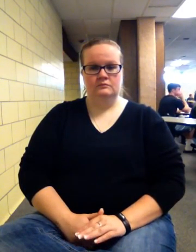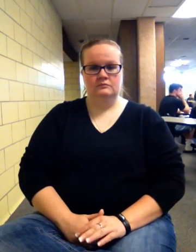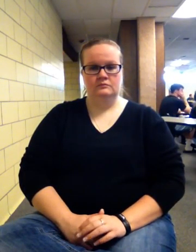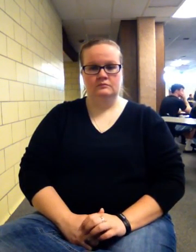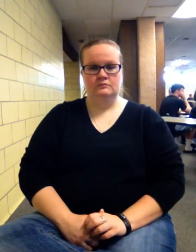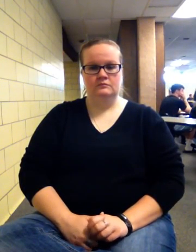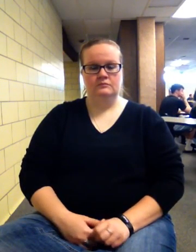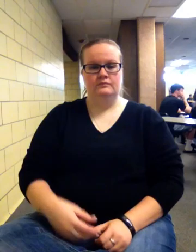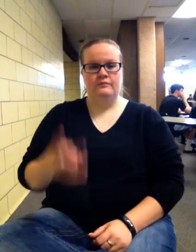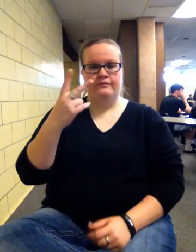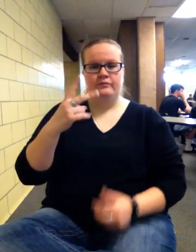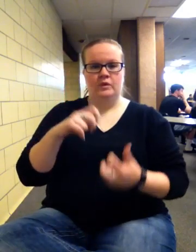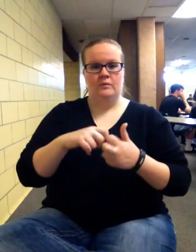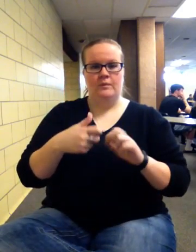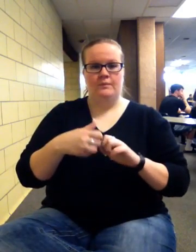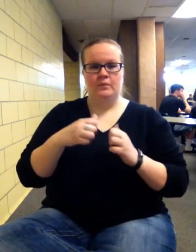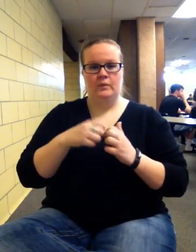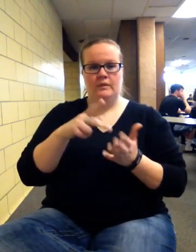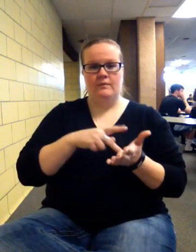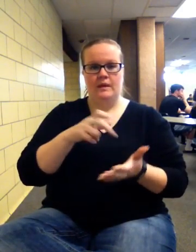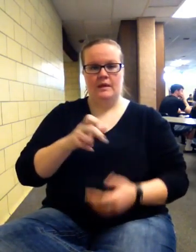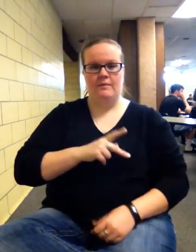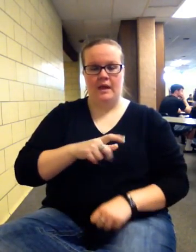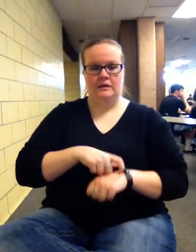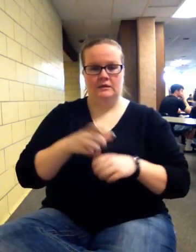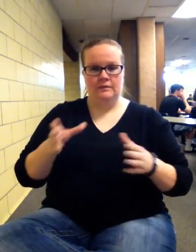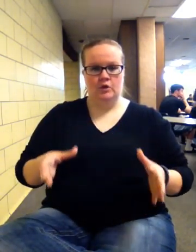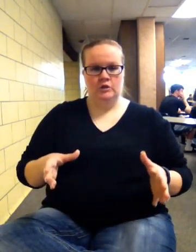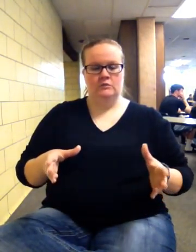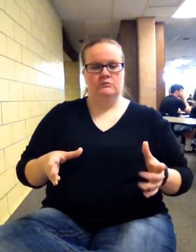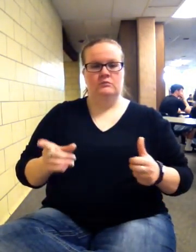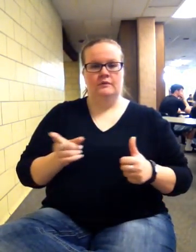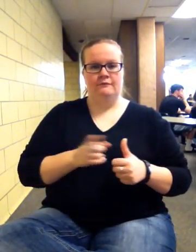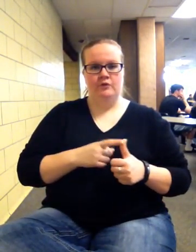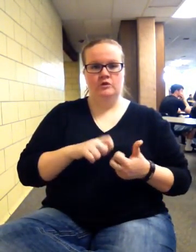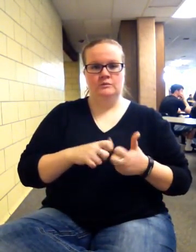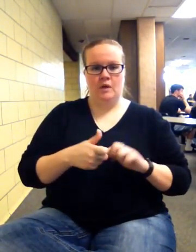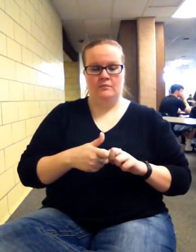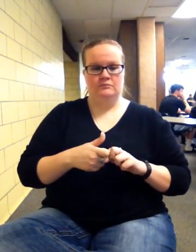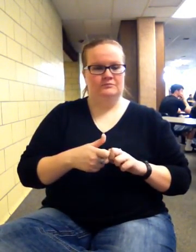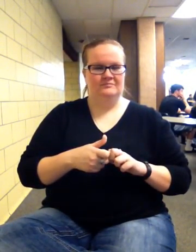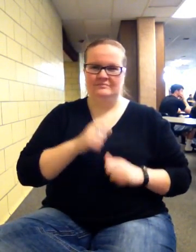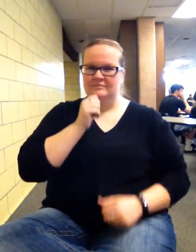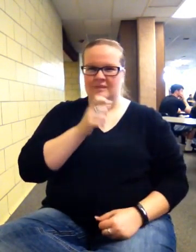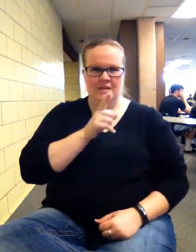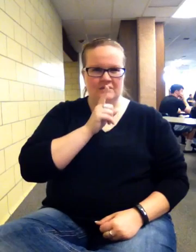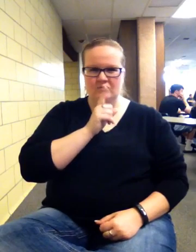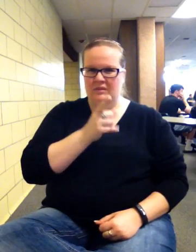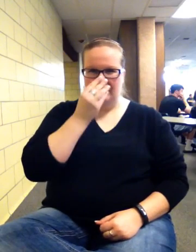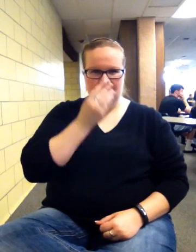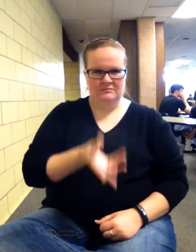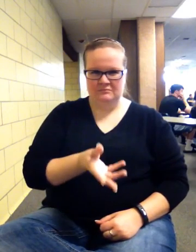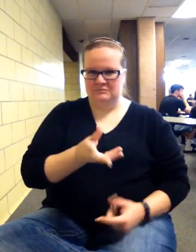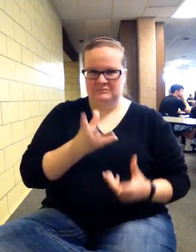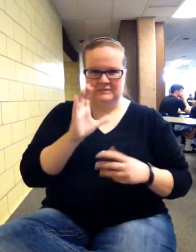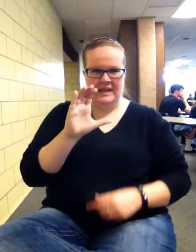Two problems with payback period. The first problem is it doesn't really care about the cash flows after it pays